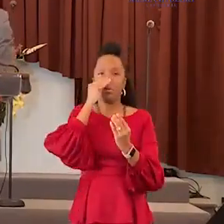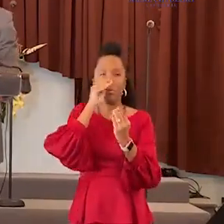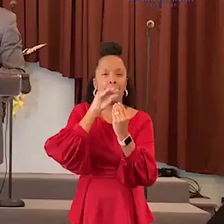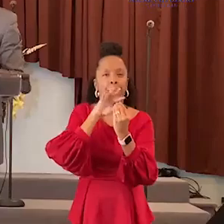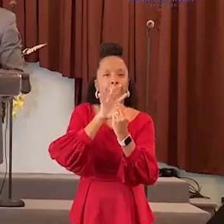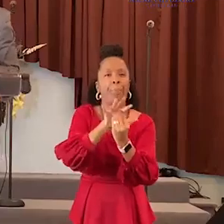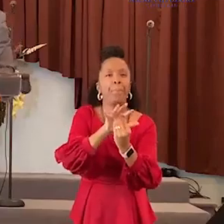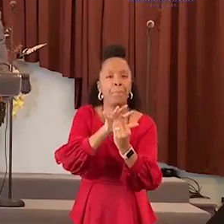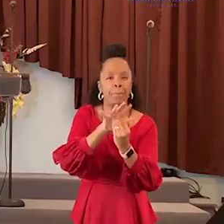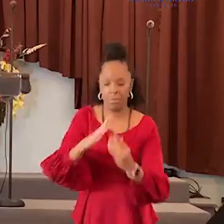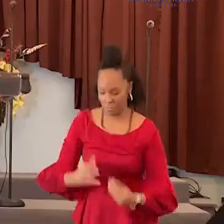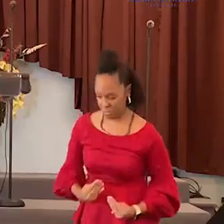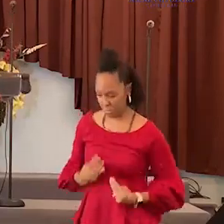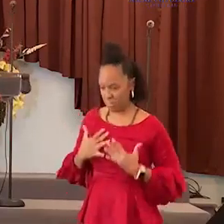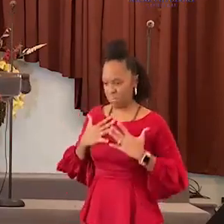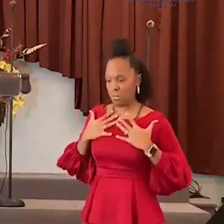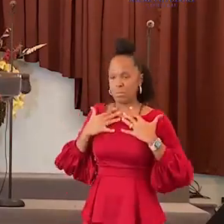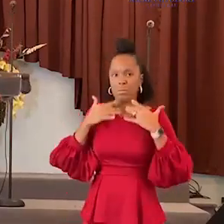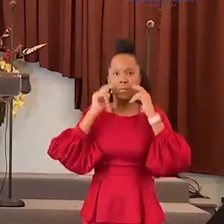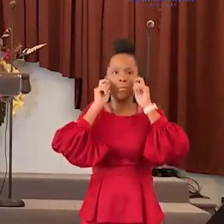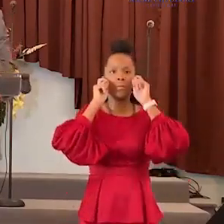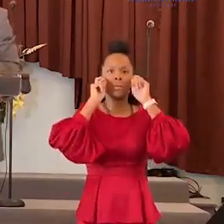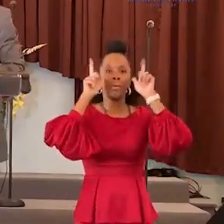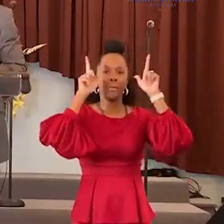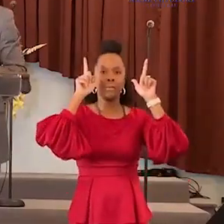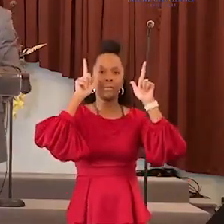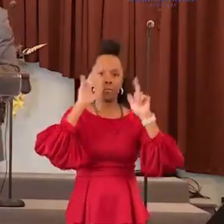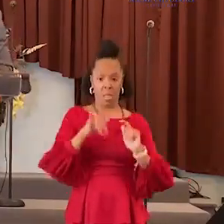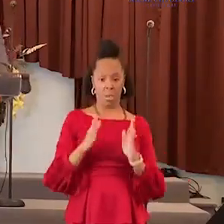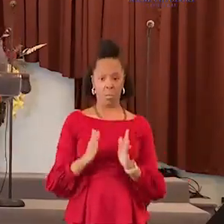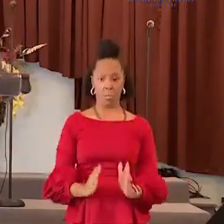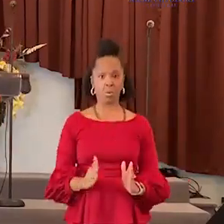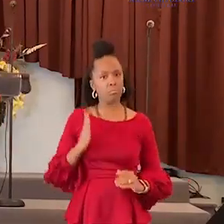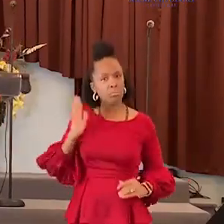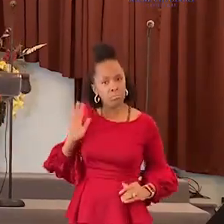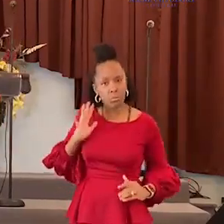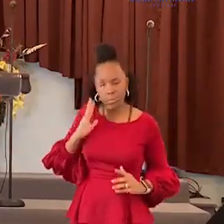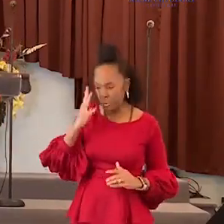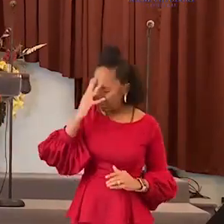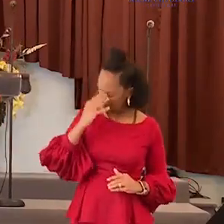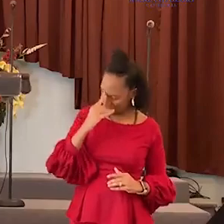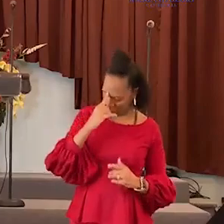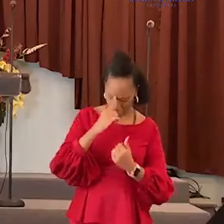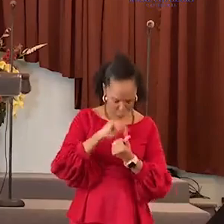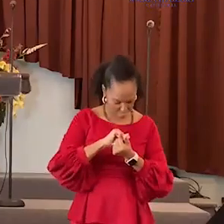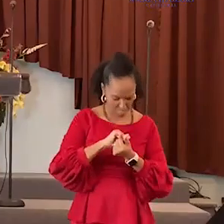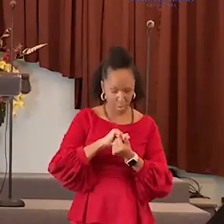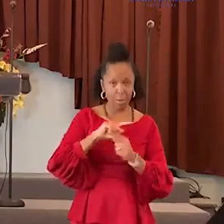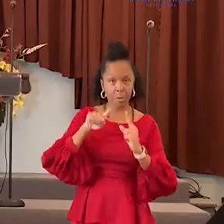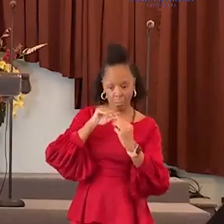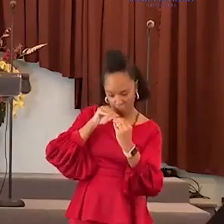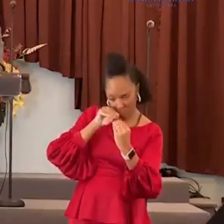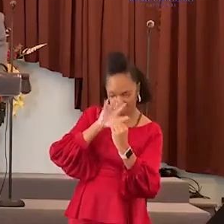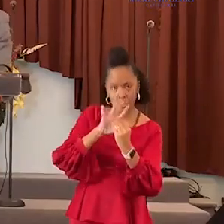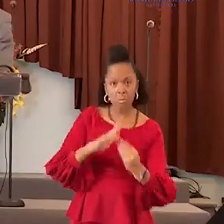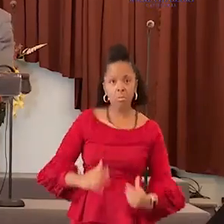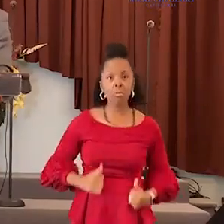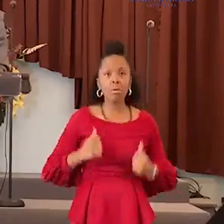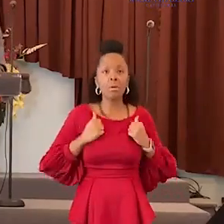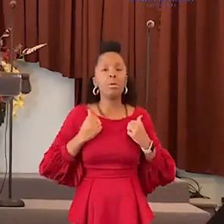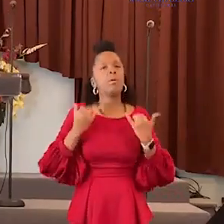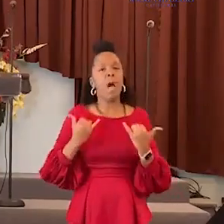He who was unconscious, asleep, gives him dominion and authority over the Father's